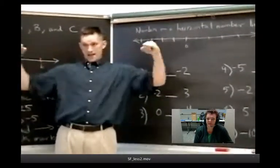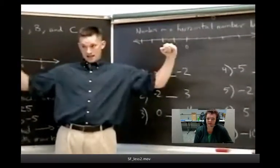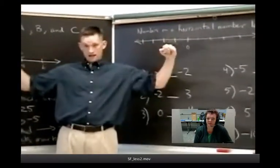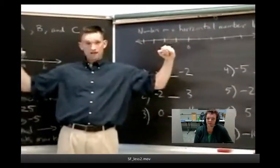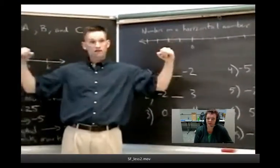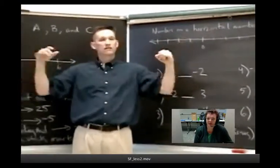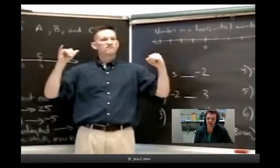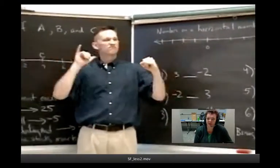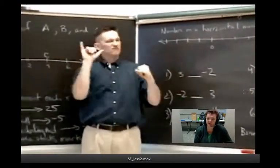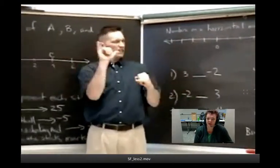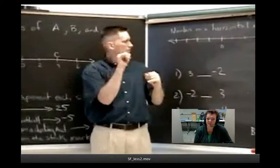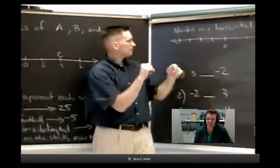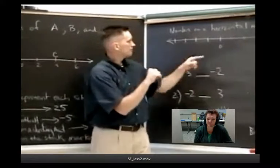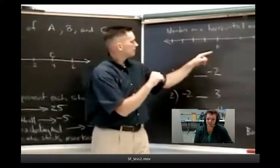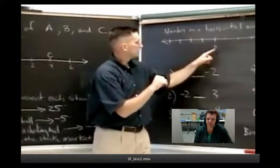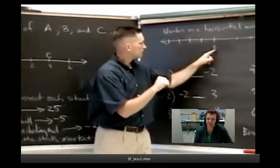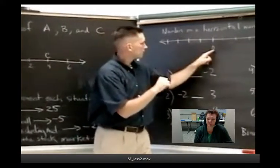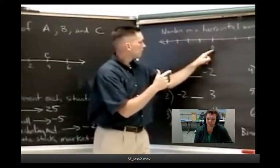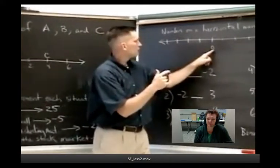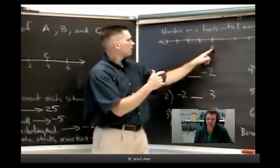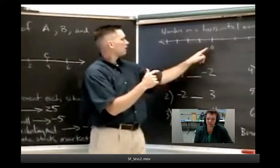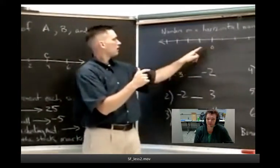Now numbers on a number line.